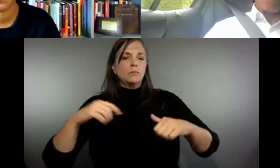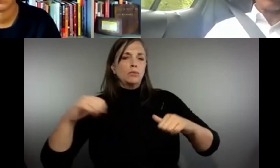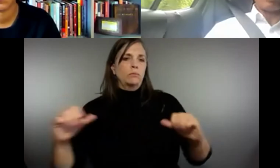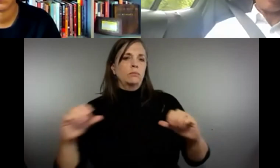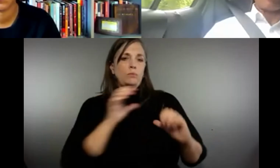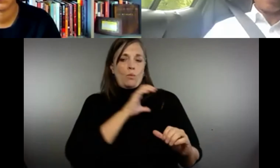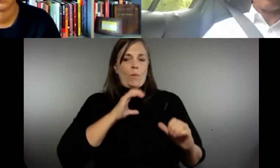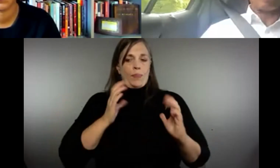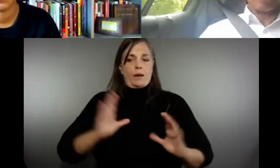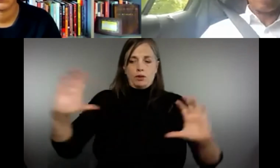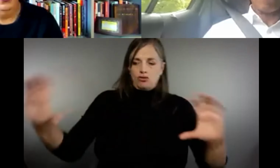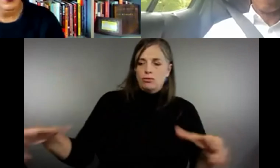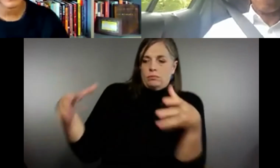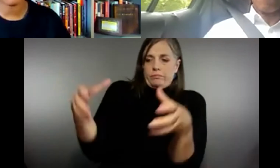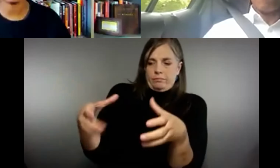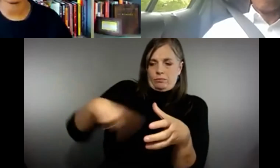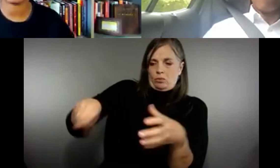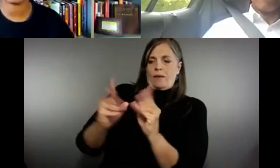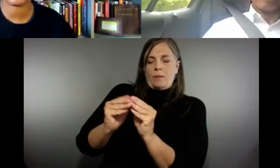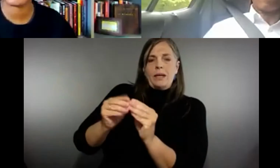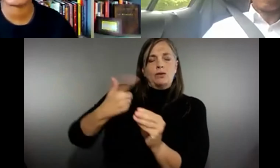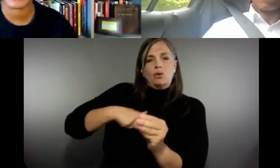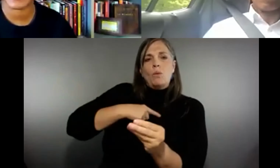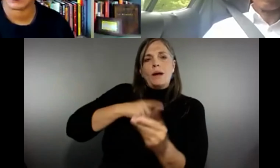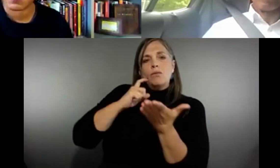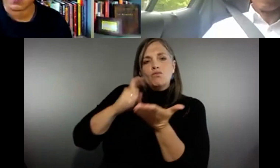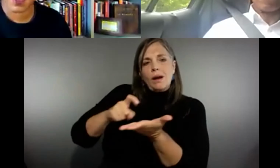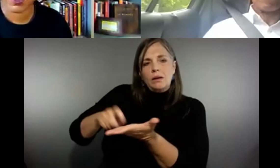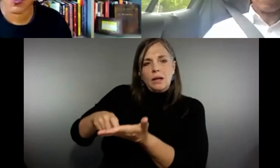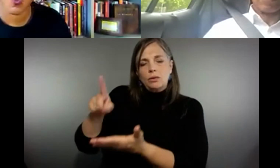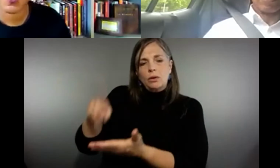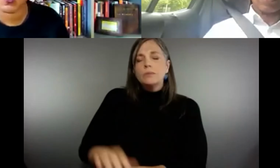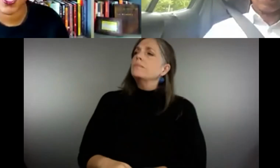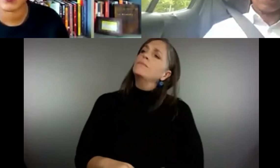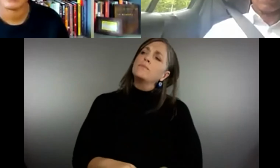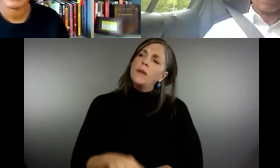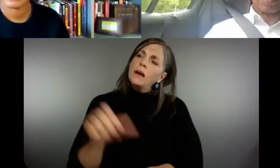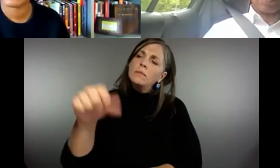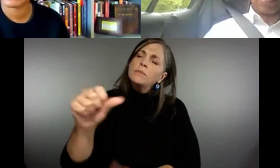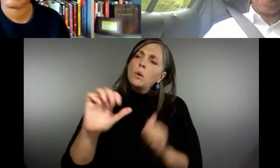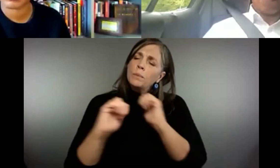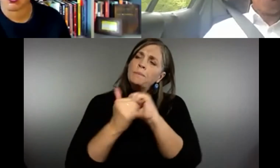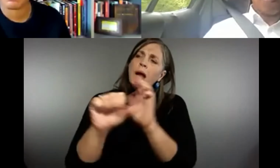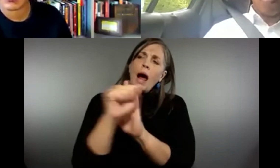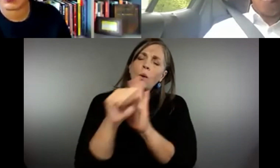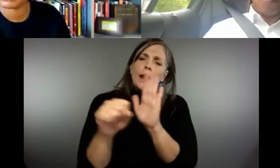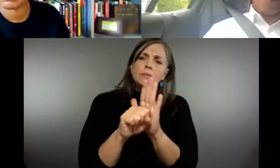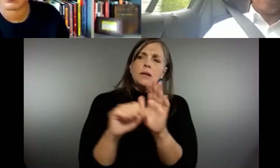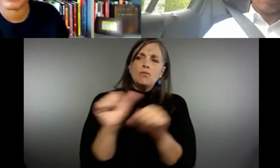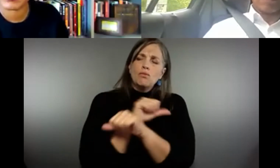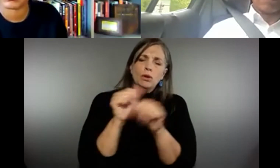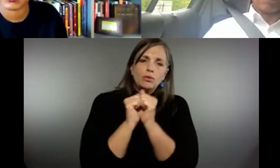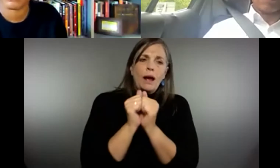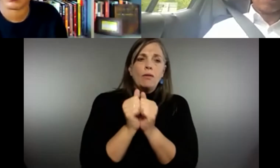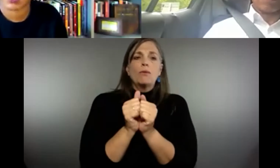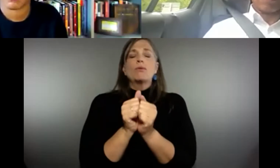i'm going to change that and how will you also work with the state governor cuomo and the legislators in albany to push